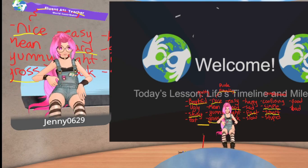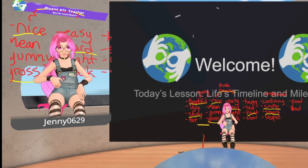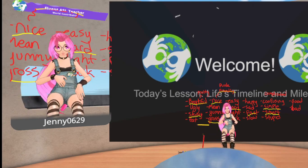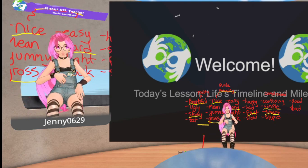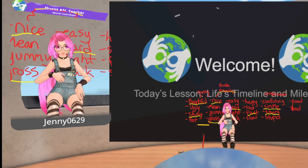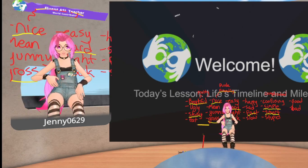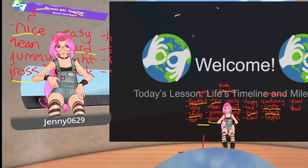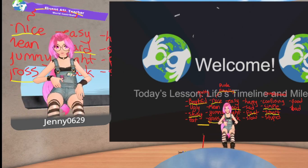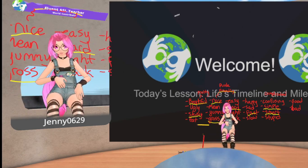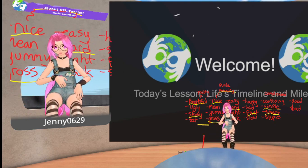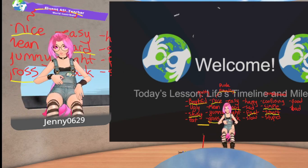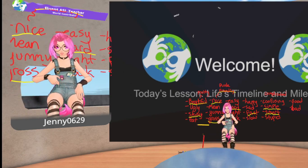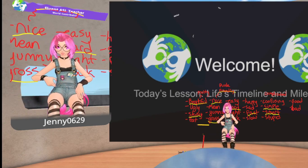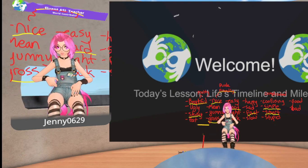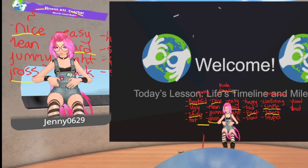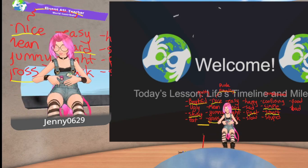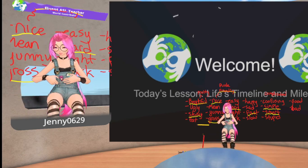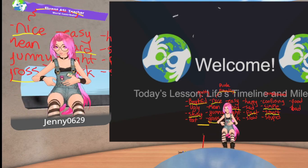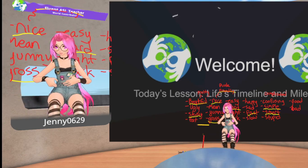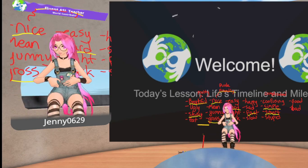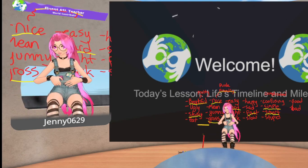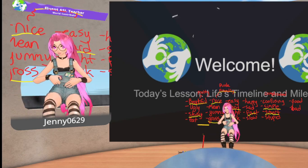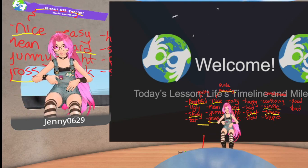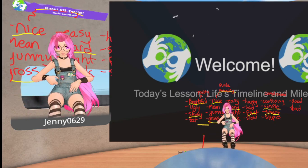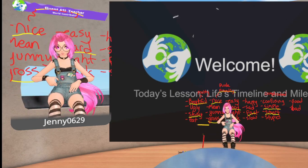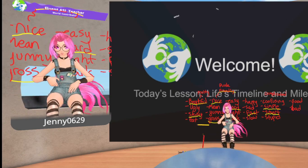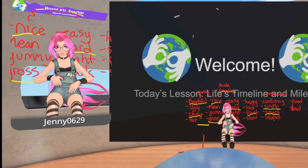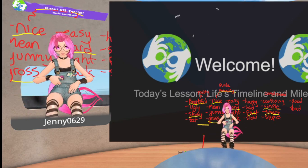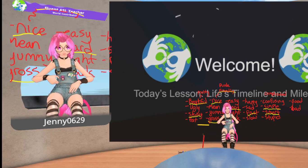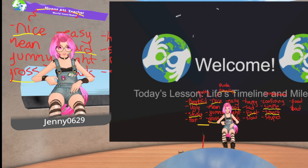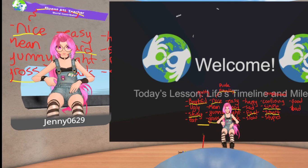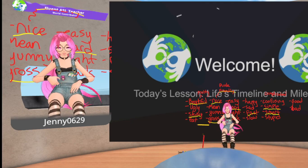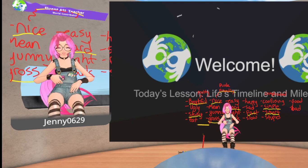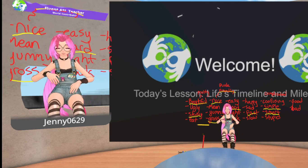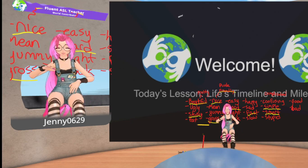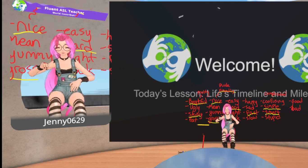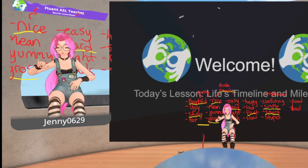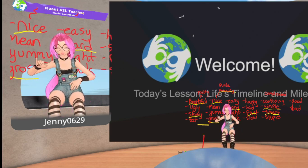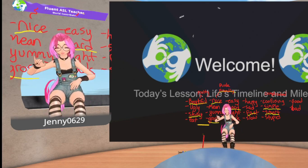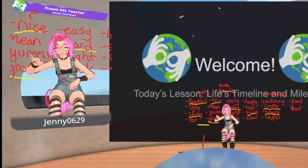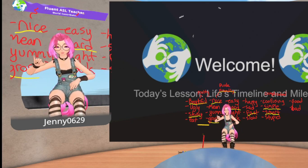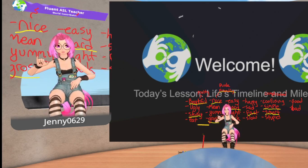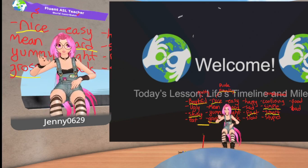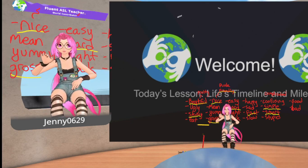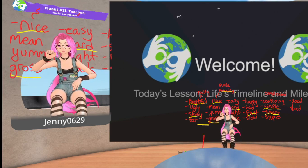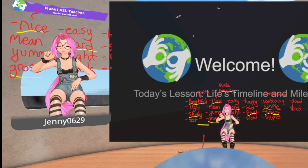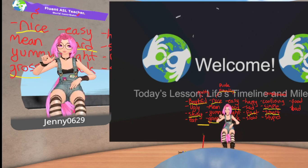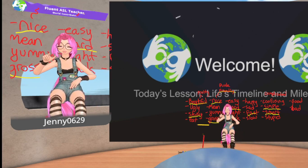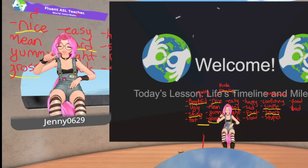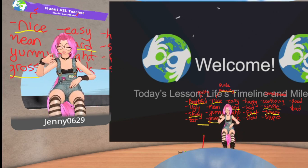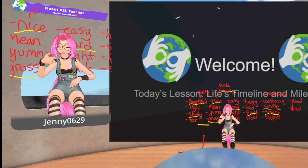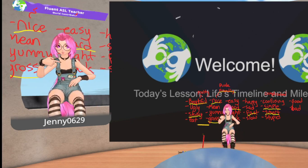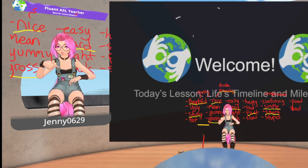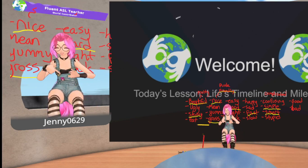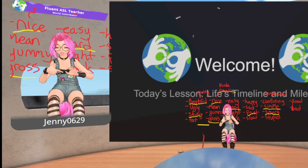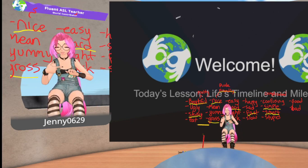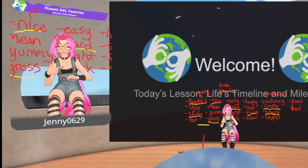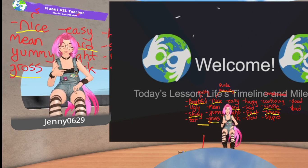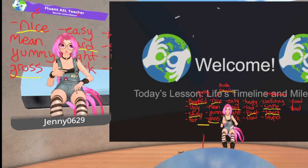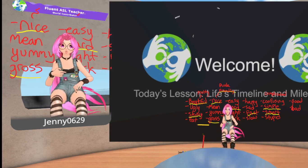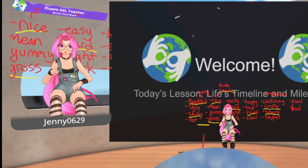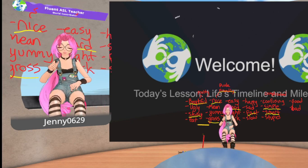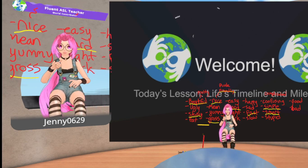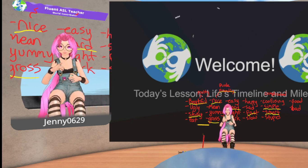or gross with that claw, like your upset stomach. Ugh, gross. Also, it's kind of